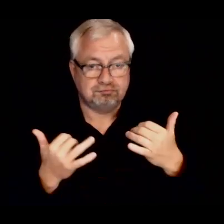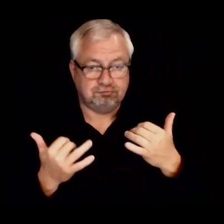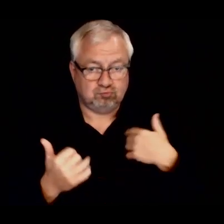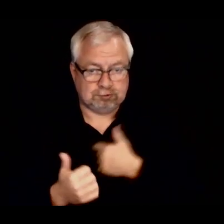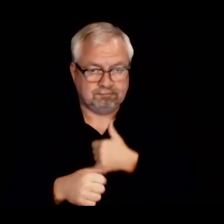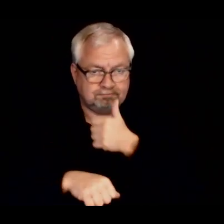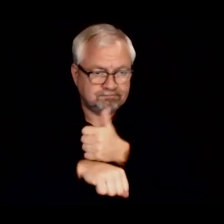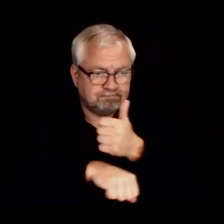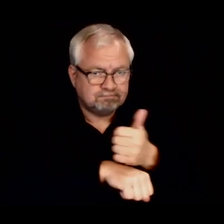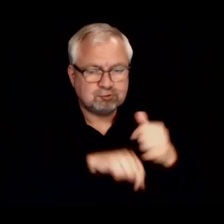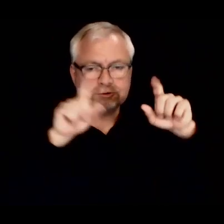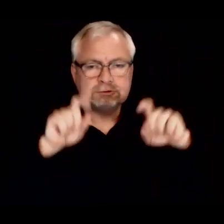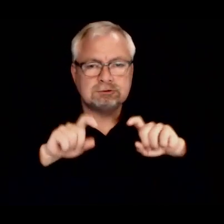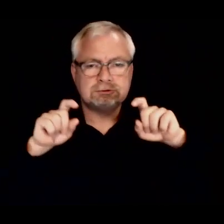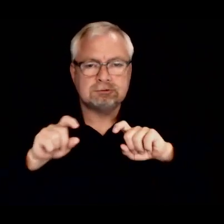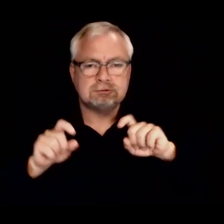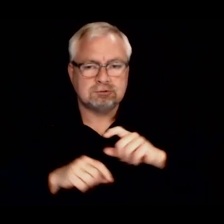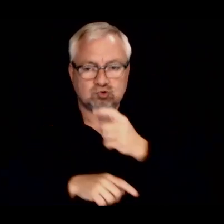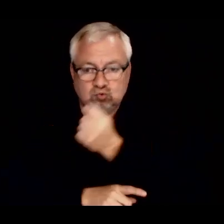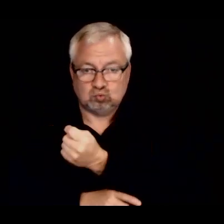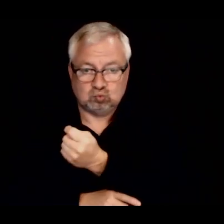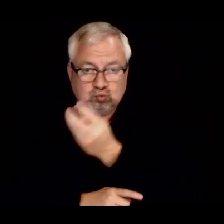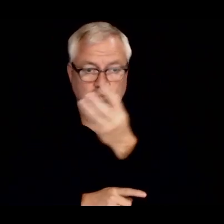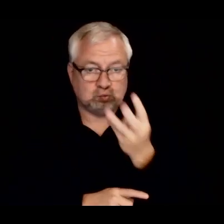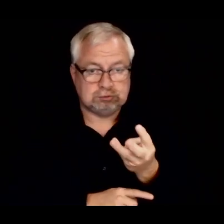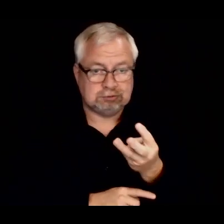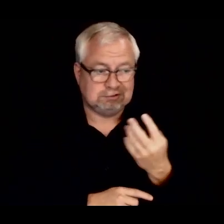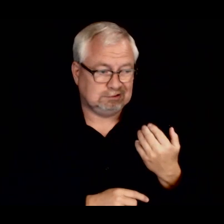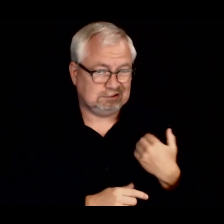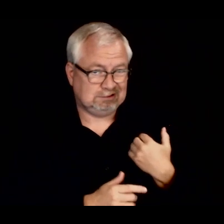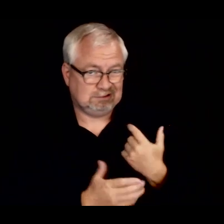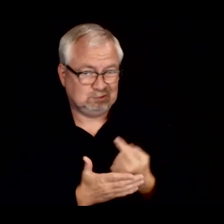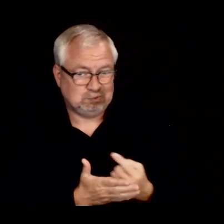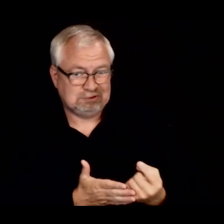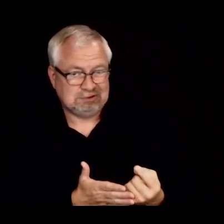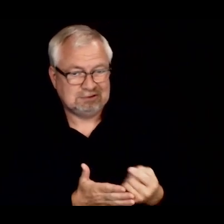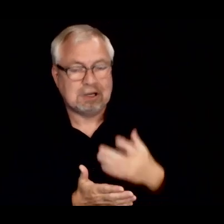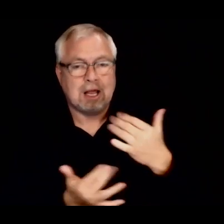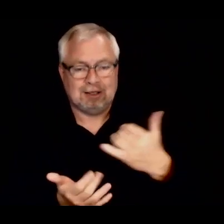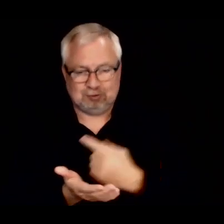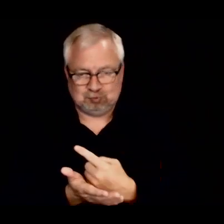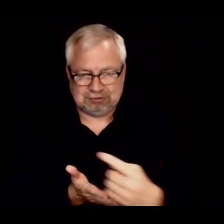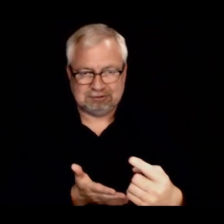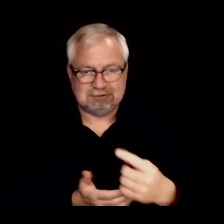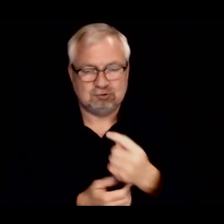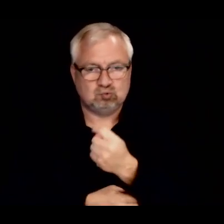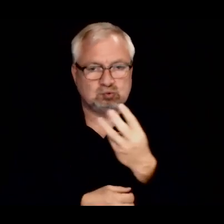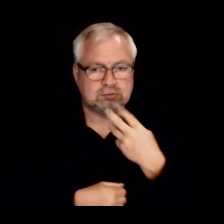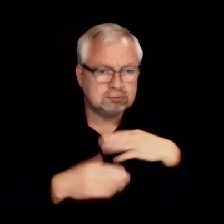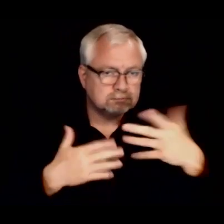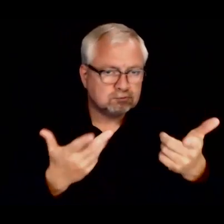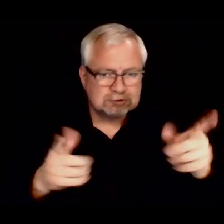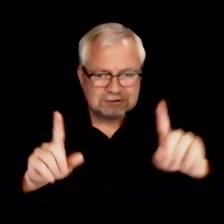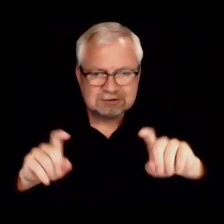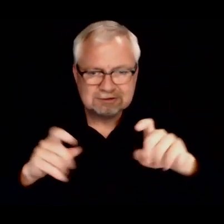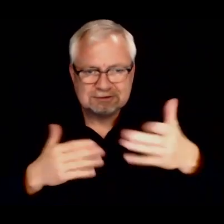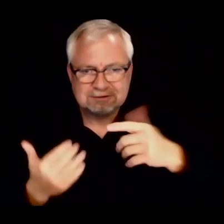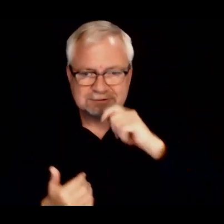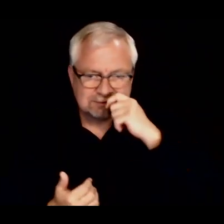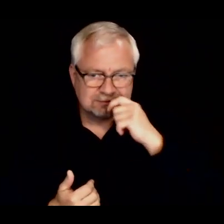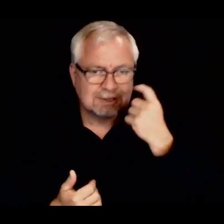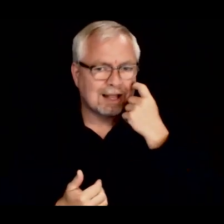week, with some ongoing over the coming days and weeks. We've encouraged folks who were a part of any of those